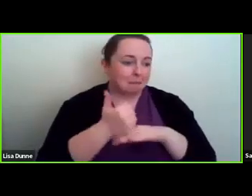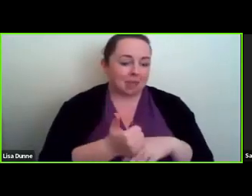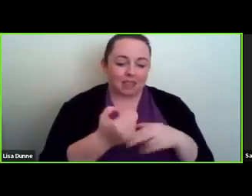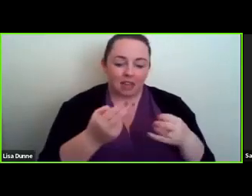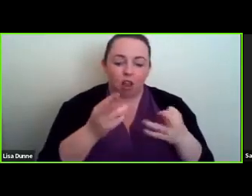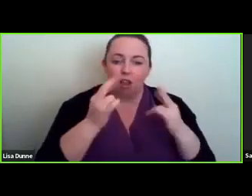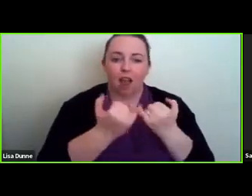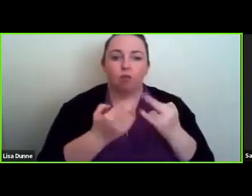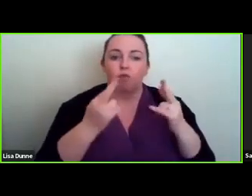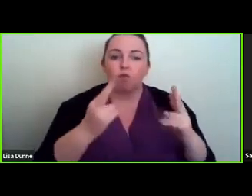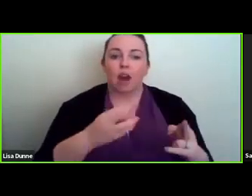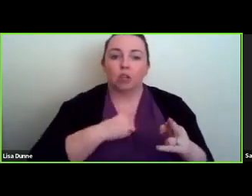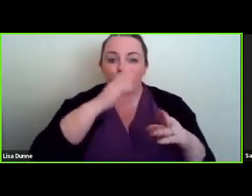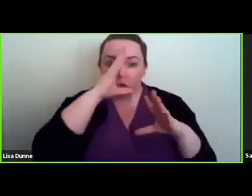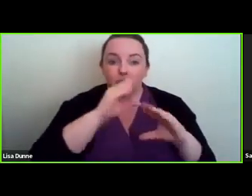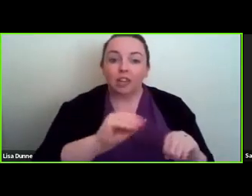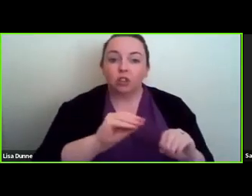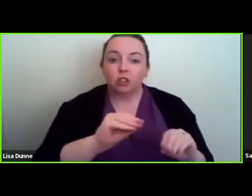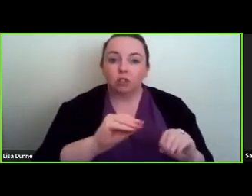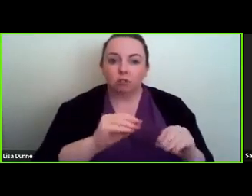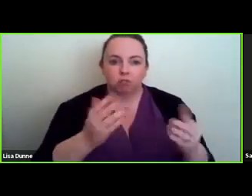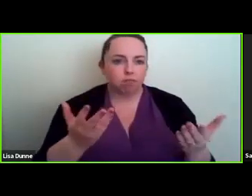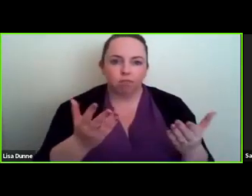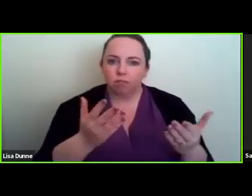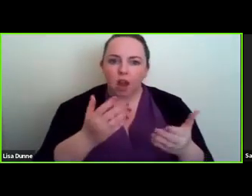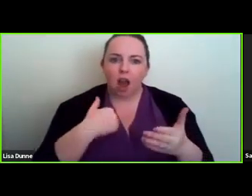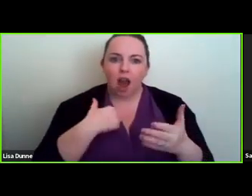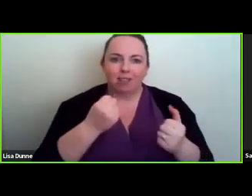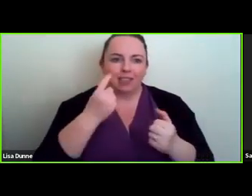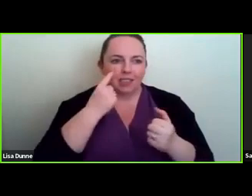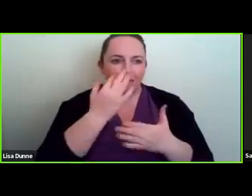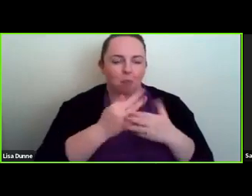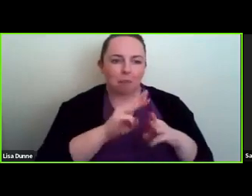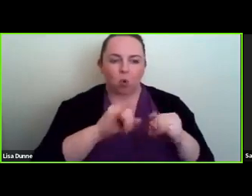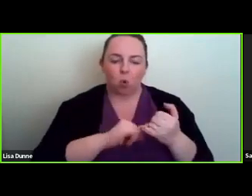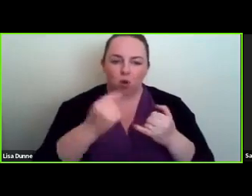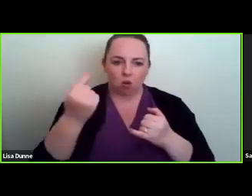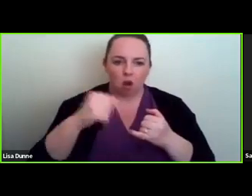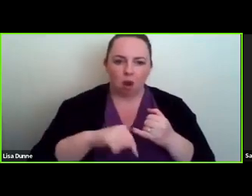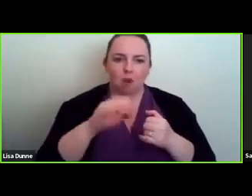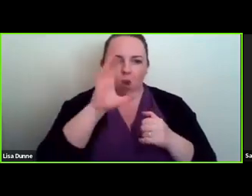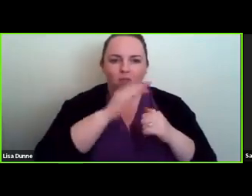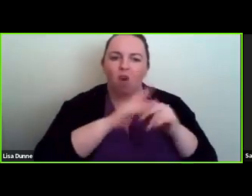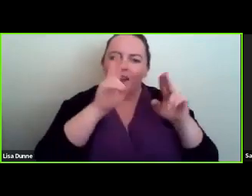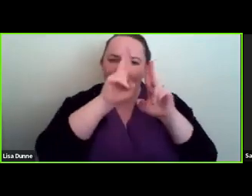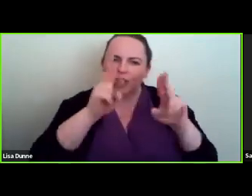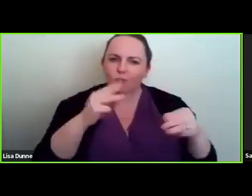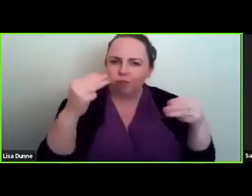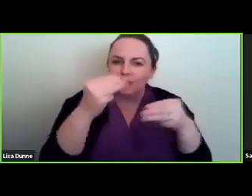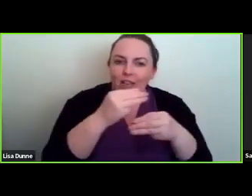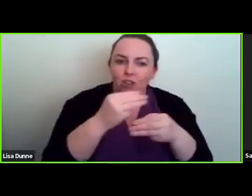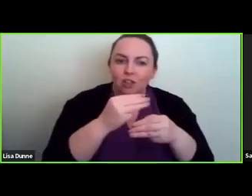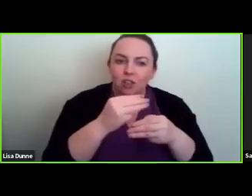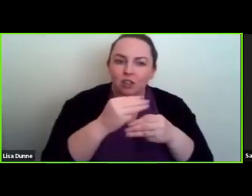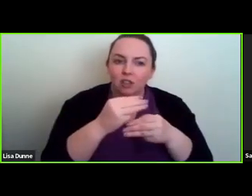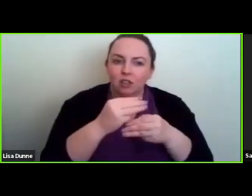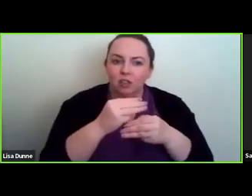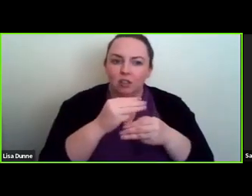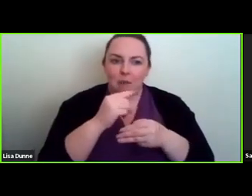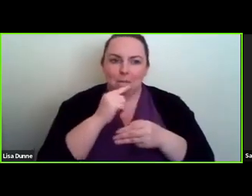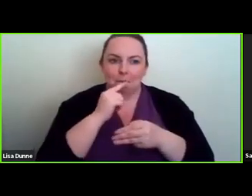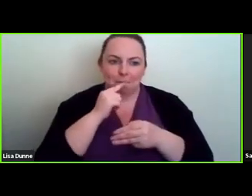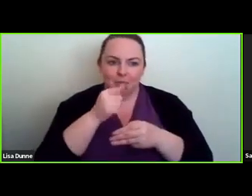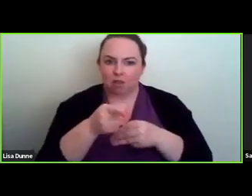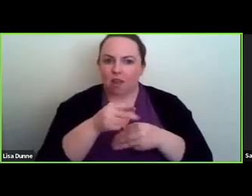to education. For example, we've seen people who have come here seeking international protection who will not actually be able to attend that